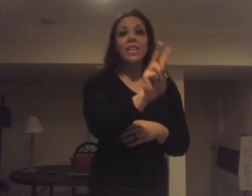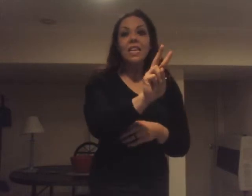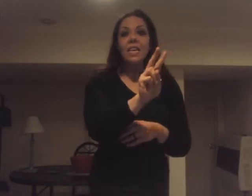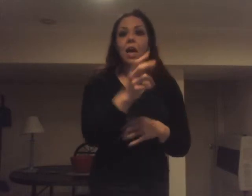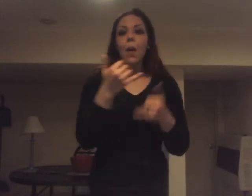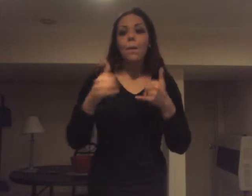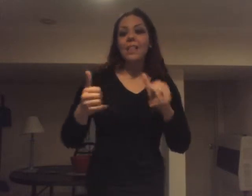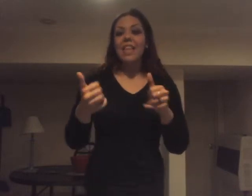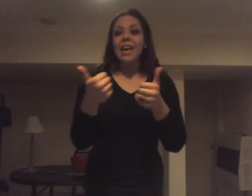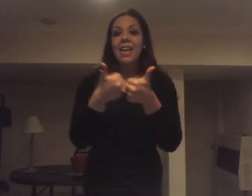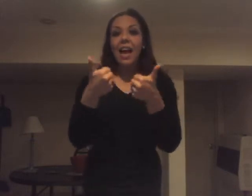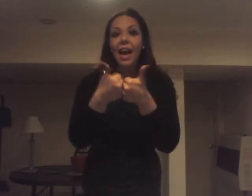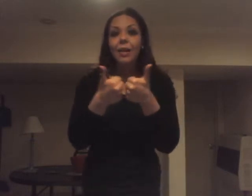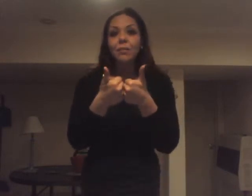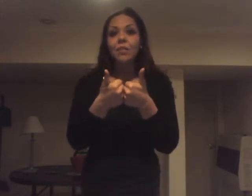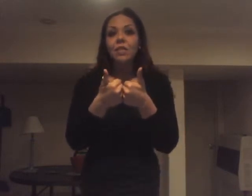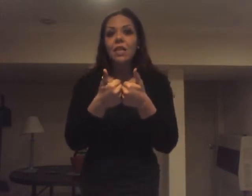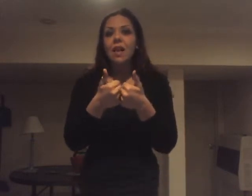mother smoked during pregnancy.